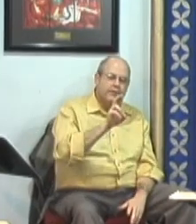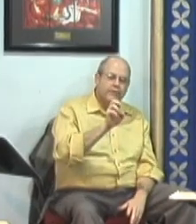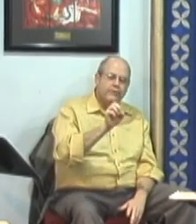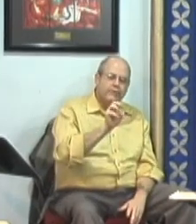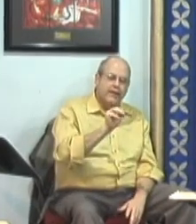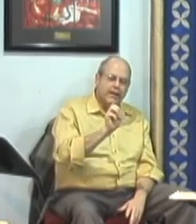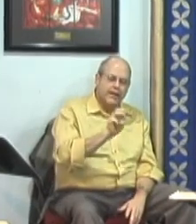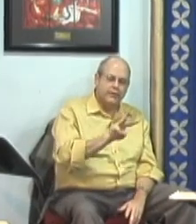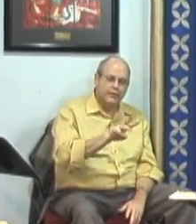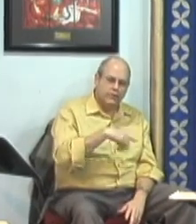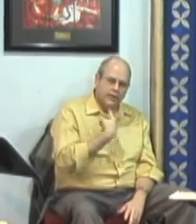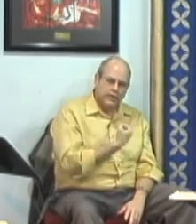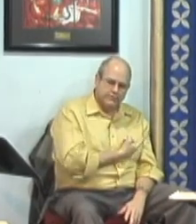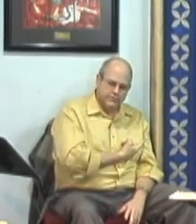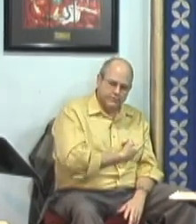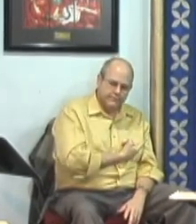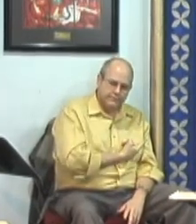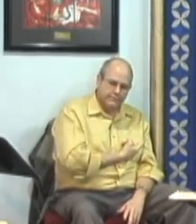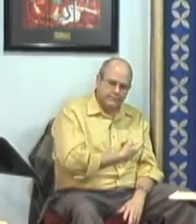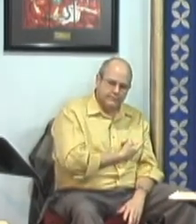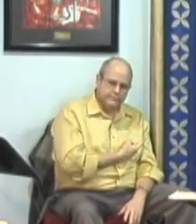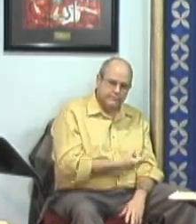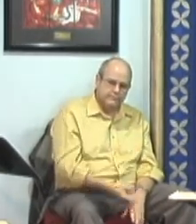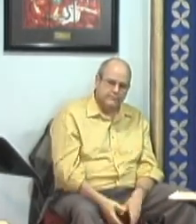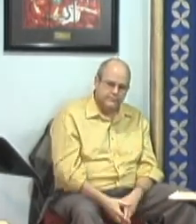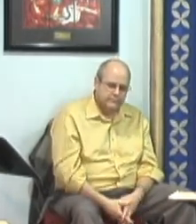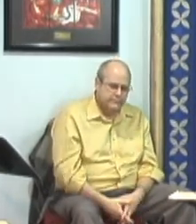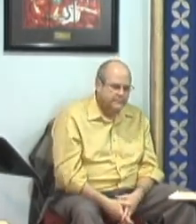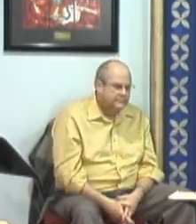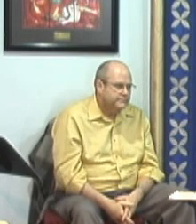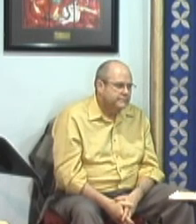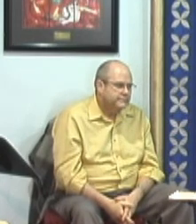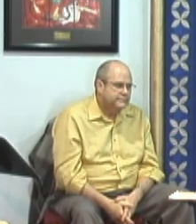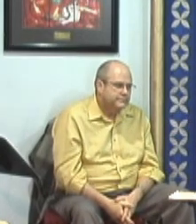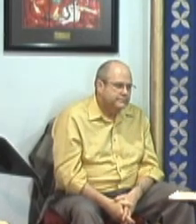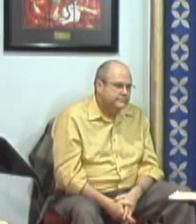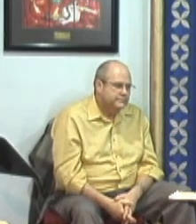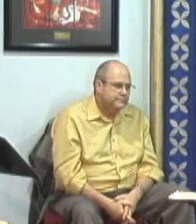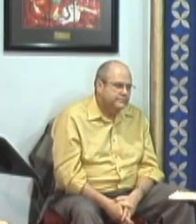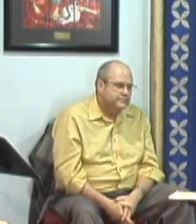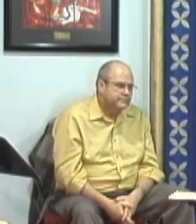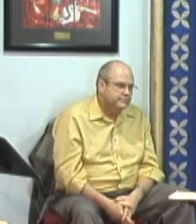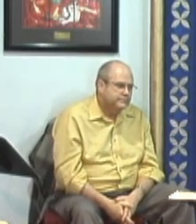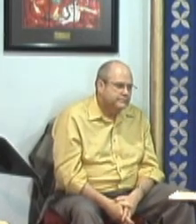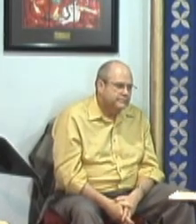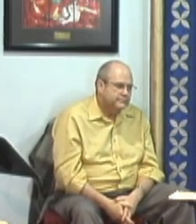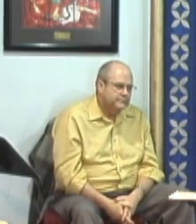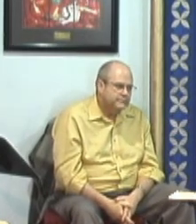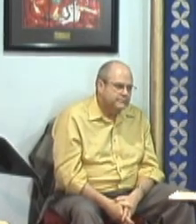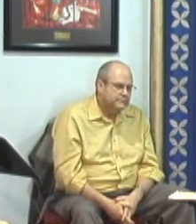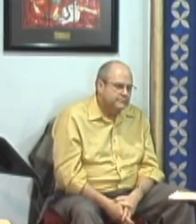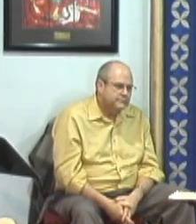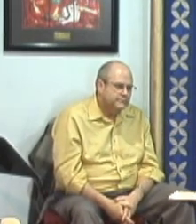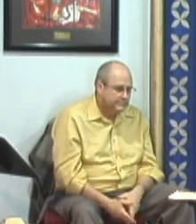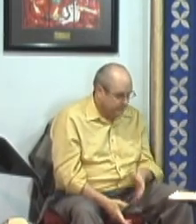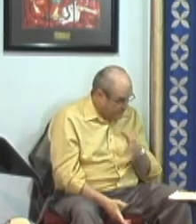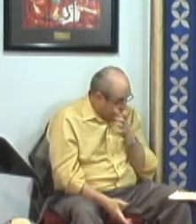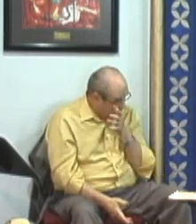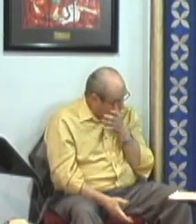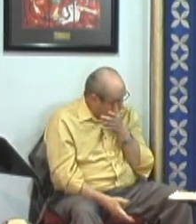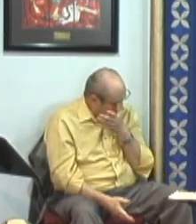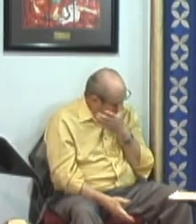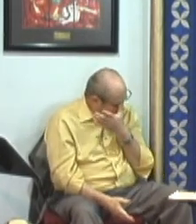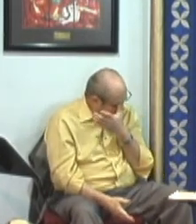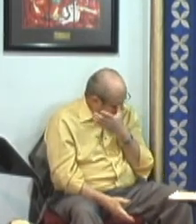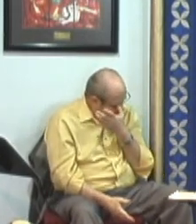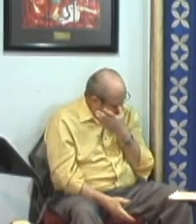month, Lord. And here it is in Hebrew. Yehi ratzon milfanecha Adonai Eloheinu ve'Elohe